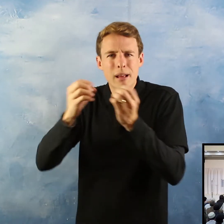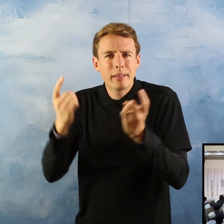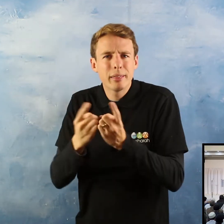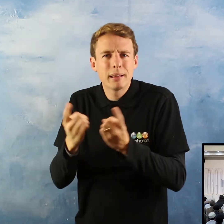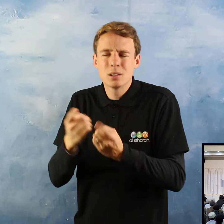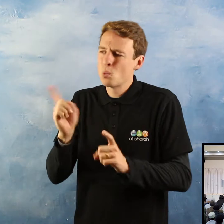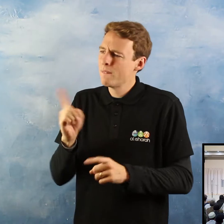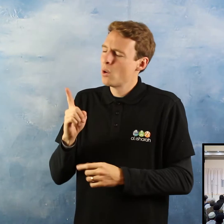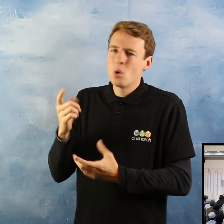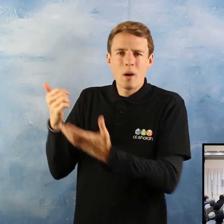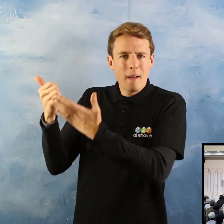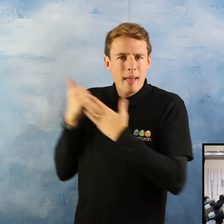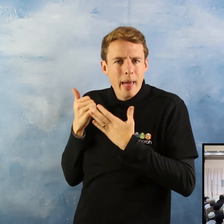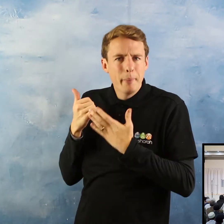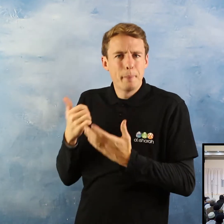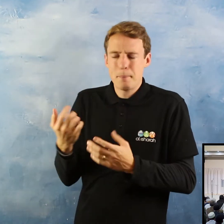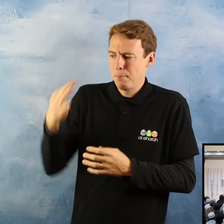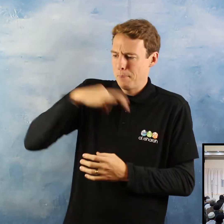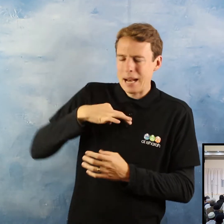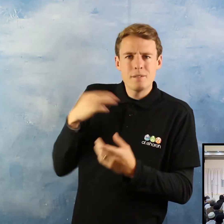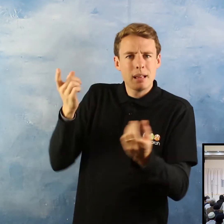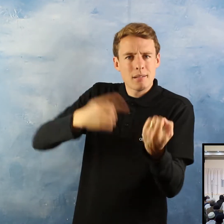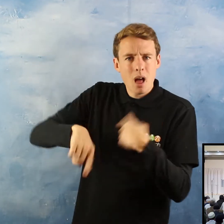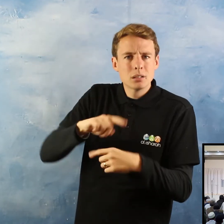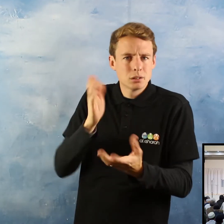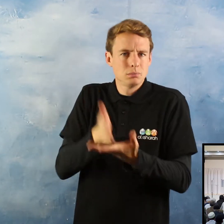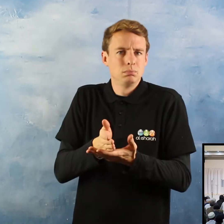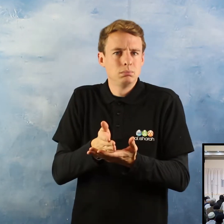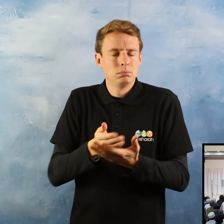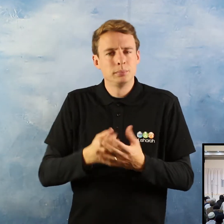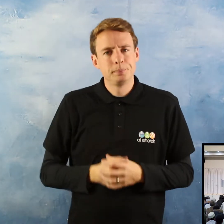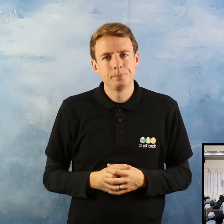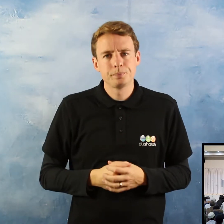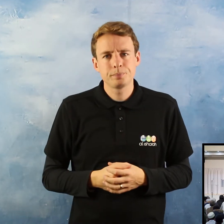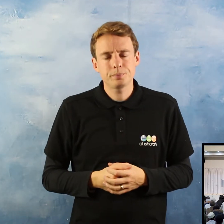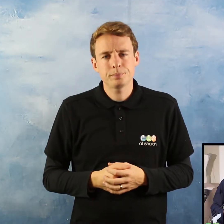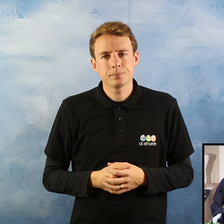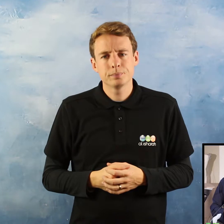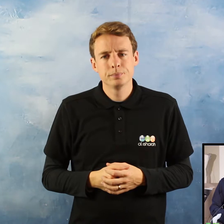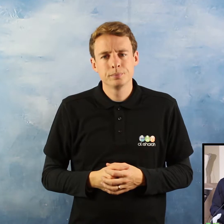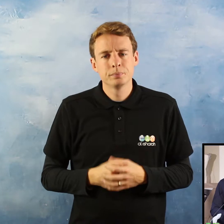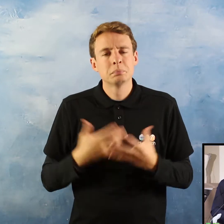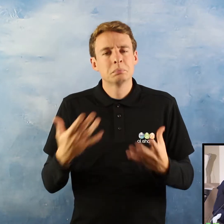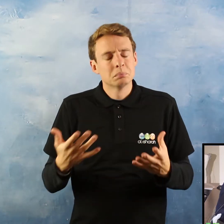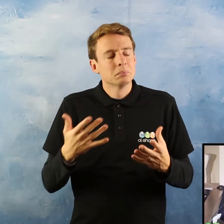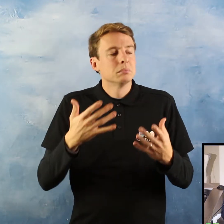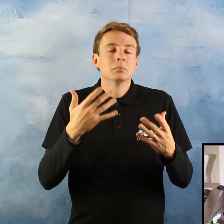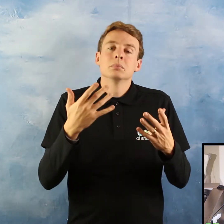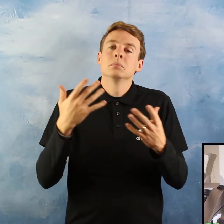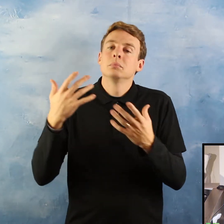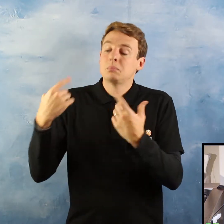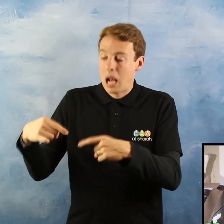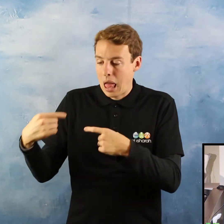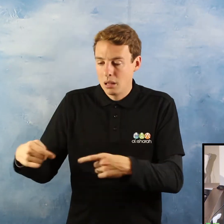benefit, and worship Allah subhanahu wa ta'ala in this world, inshallah. Now, this halal and